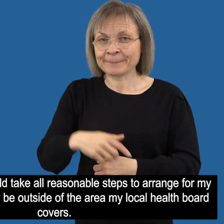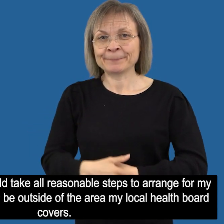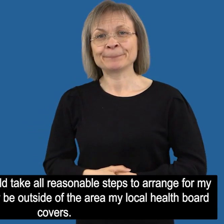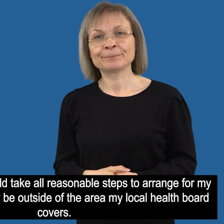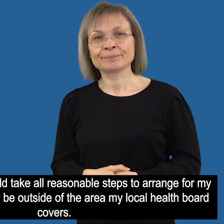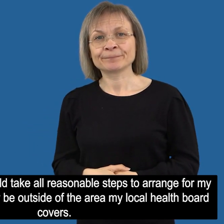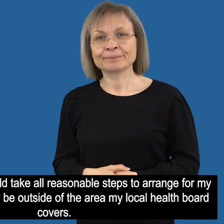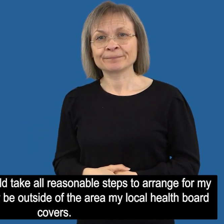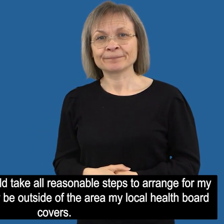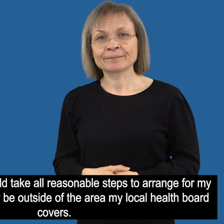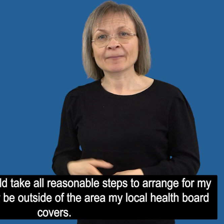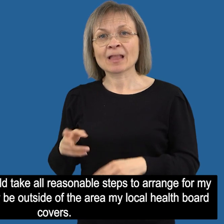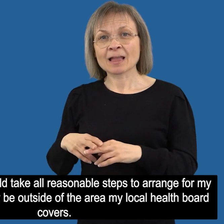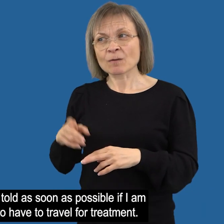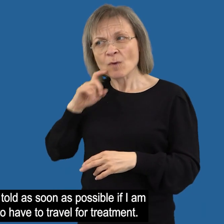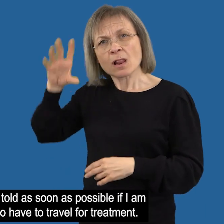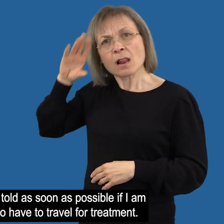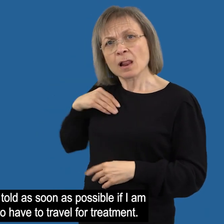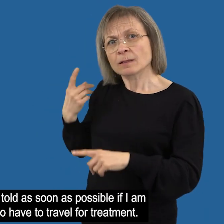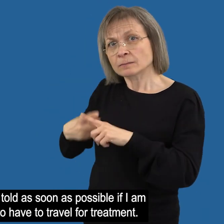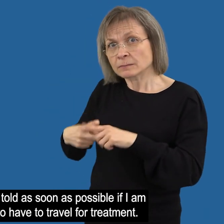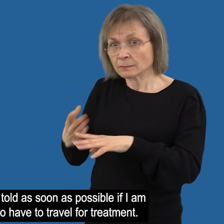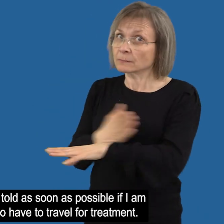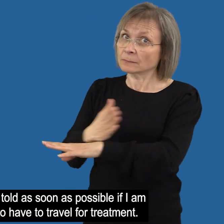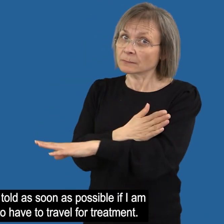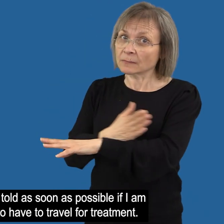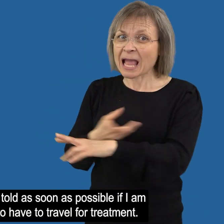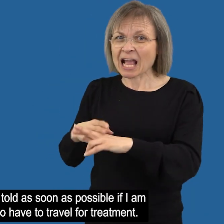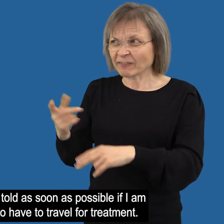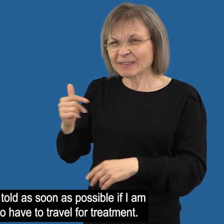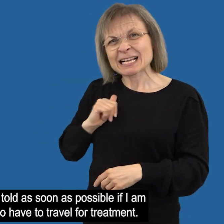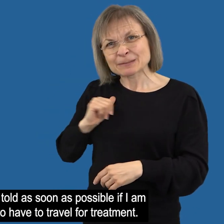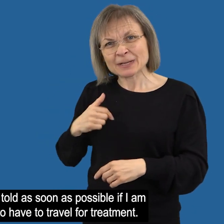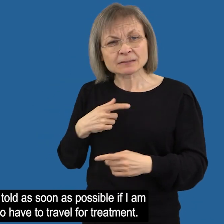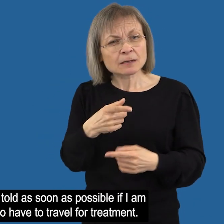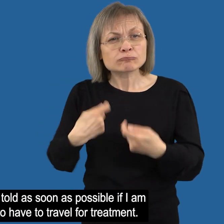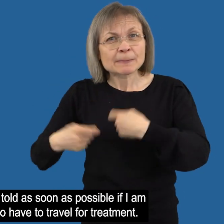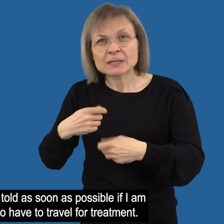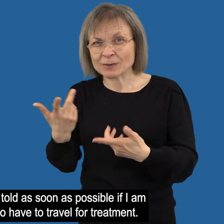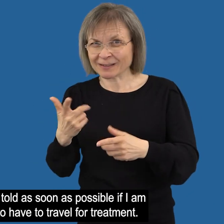covers. I will be told as soon as possible if I am likely to have to travel for